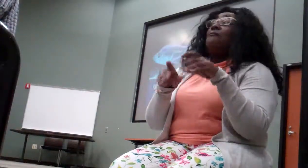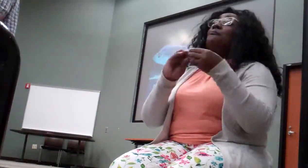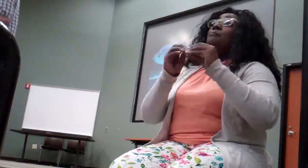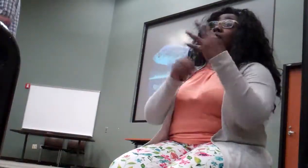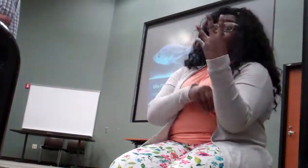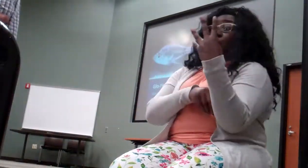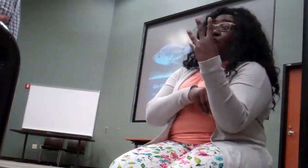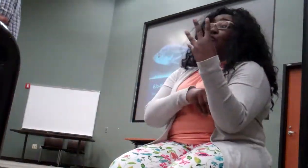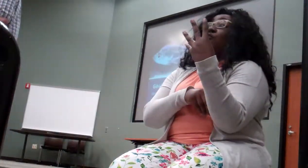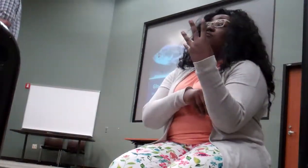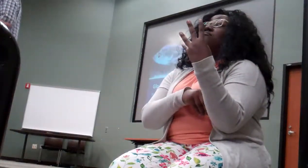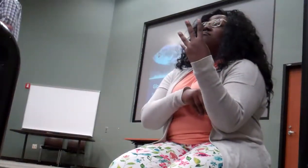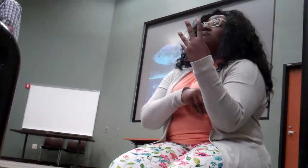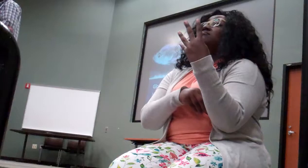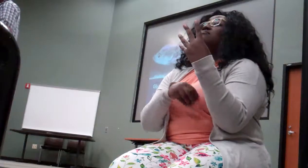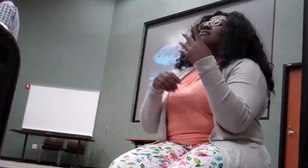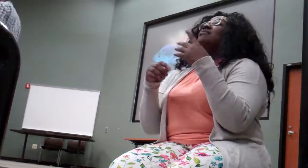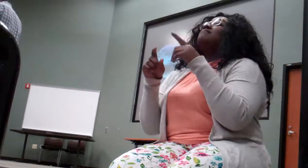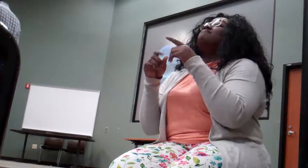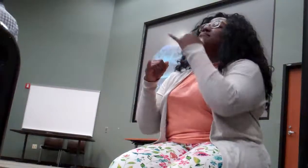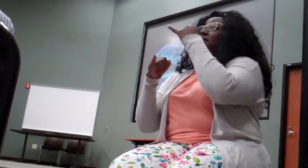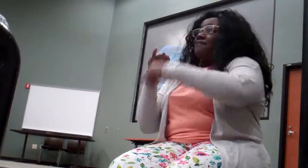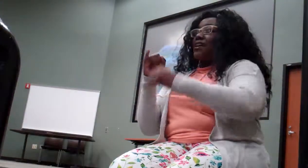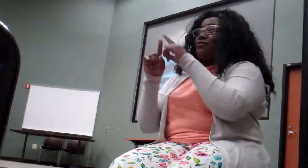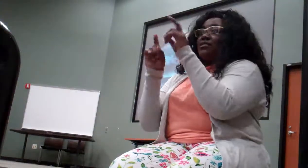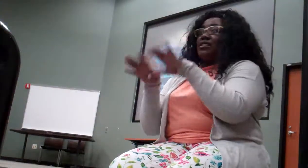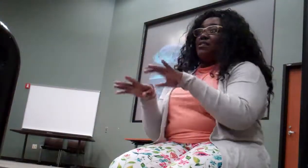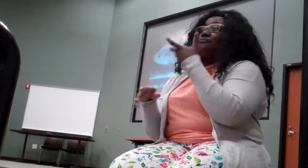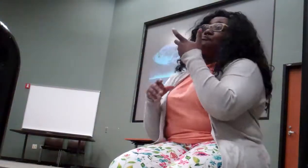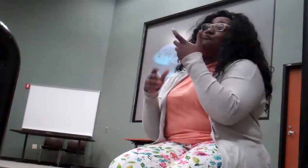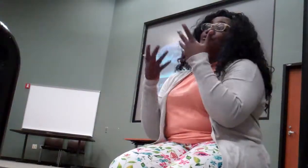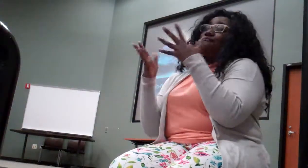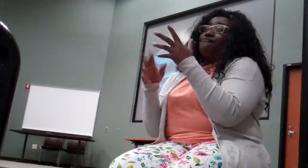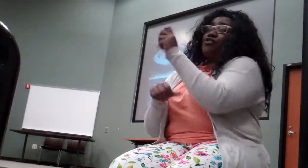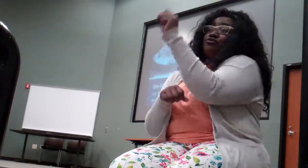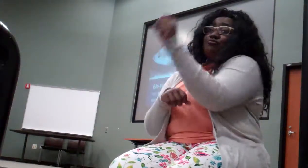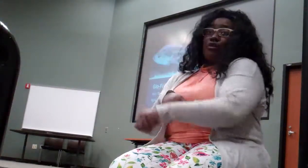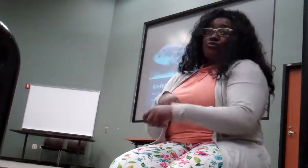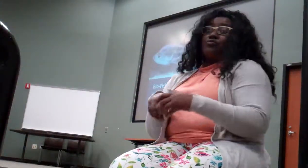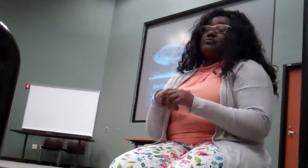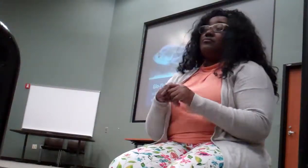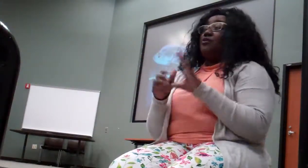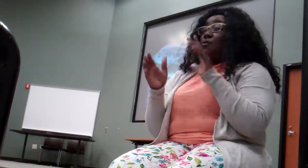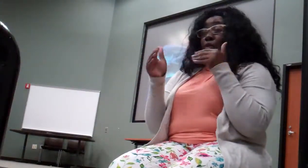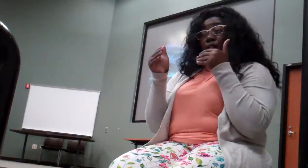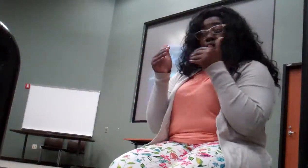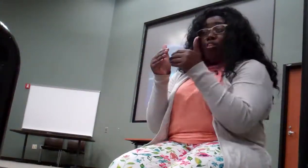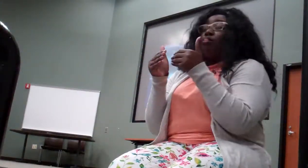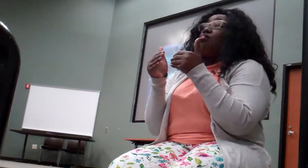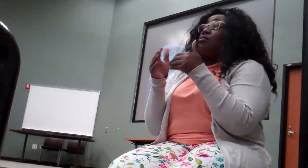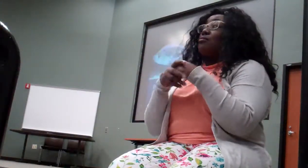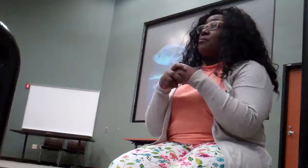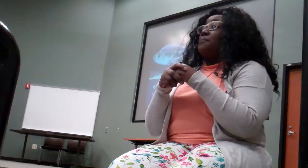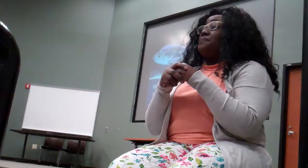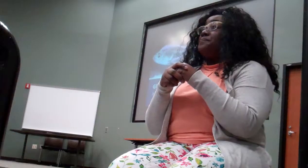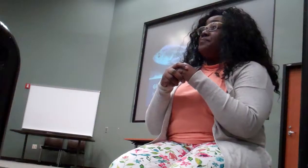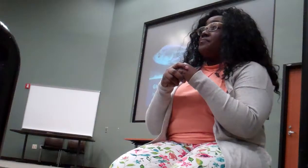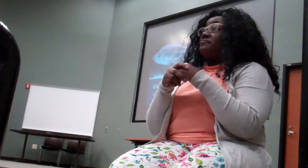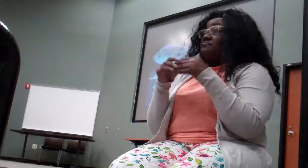final exam as we close out the semester. So we're almost there. And today we're going to talk